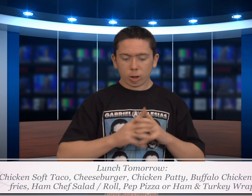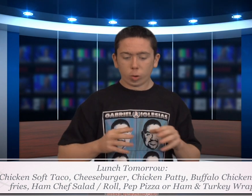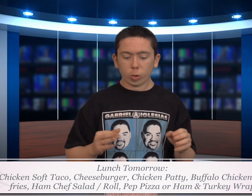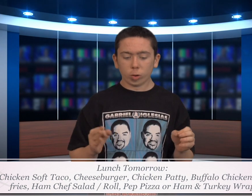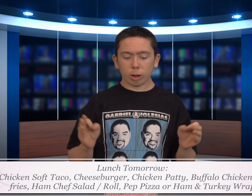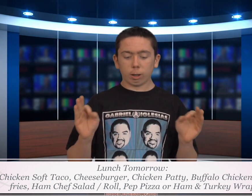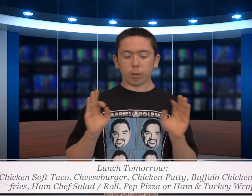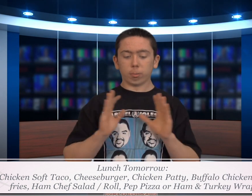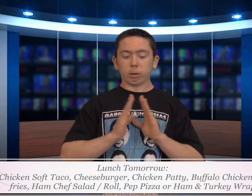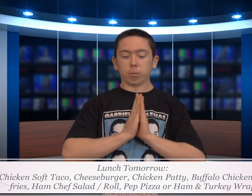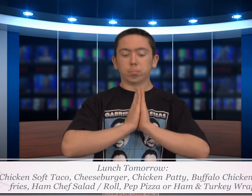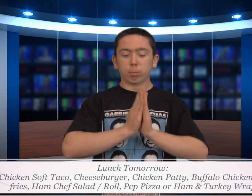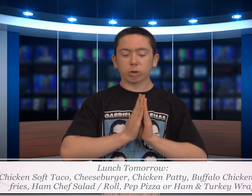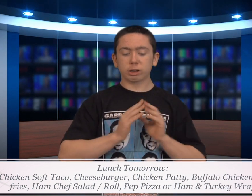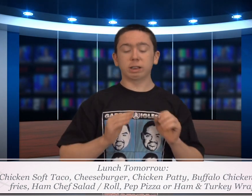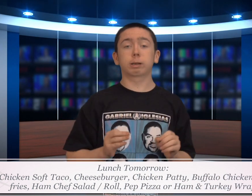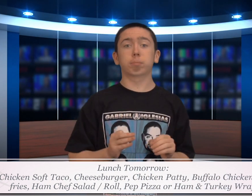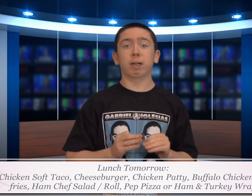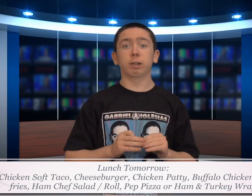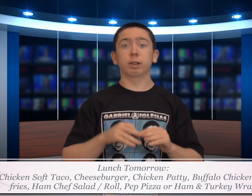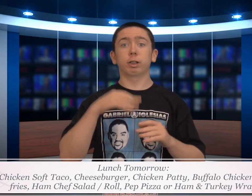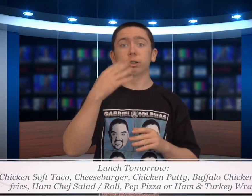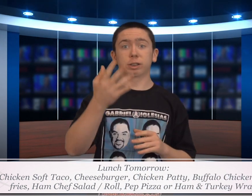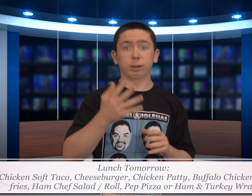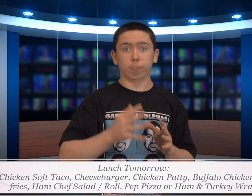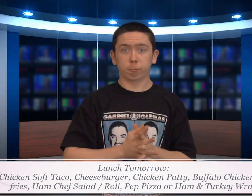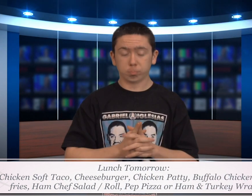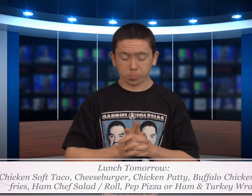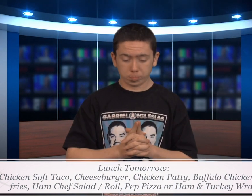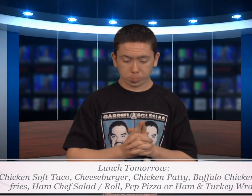Who most inspired yourself?